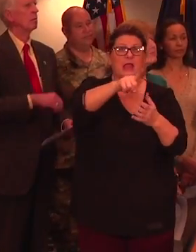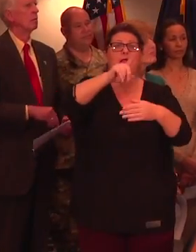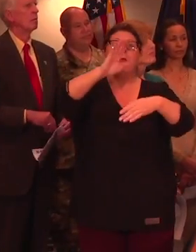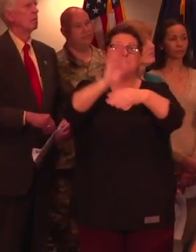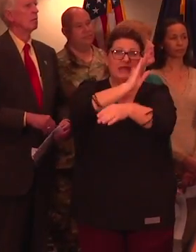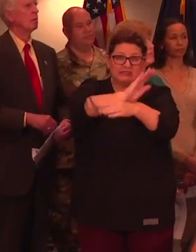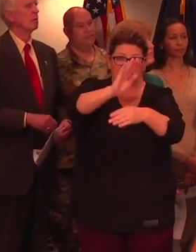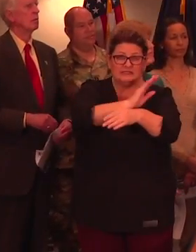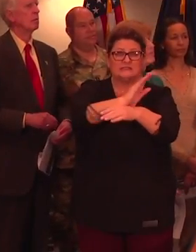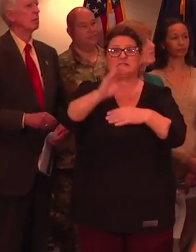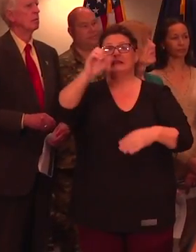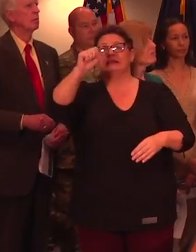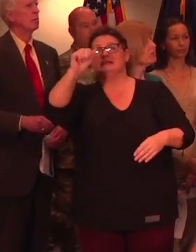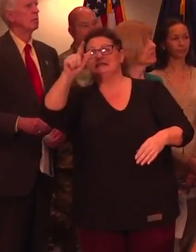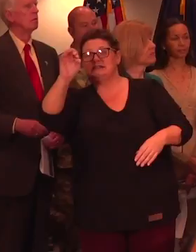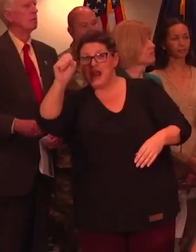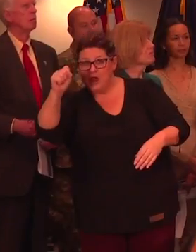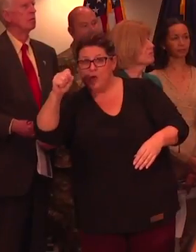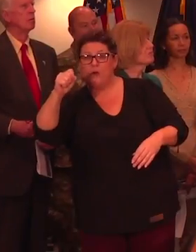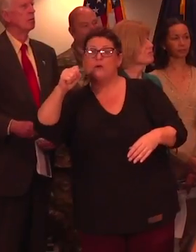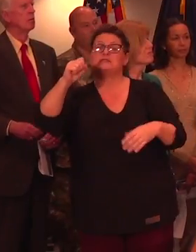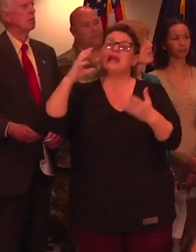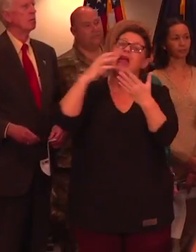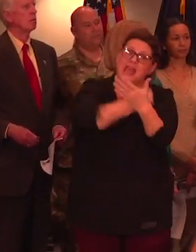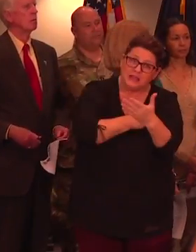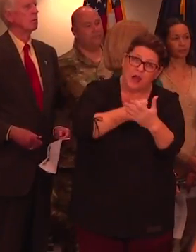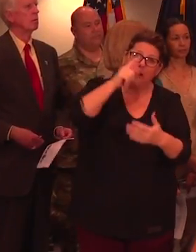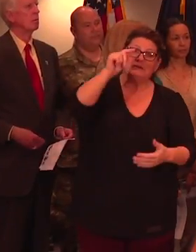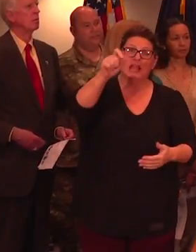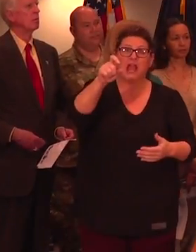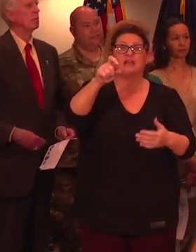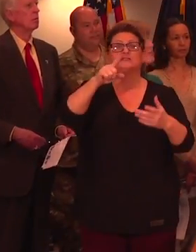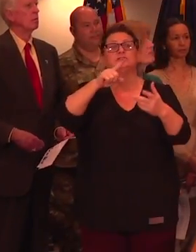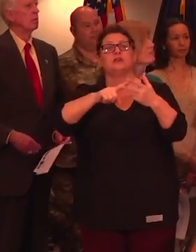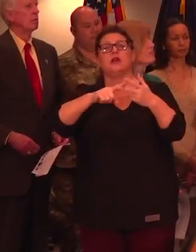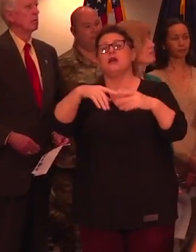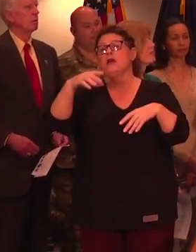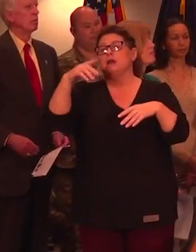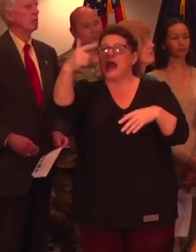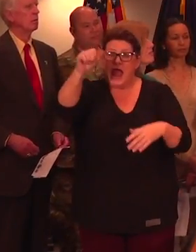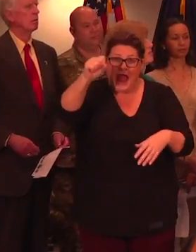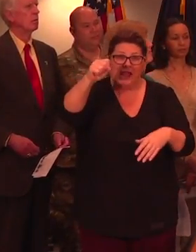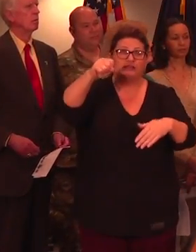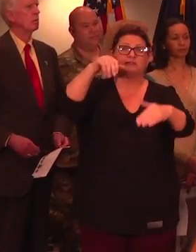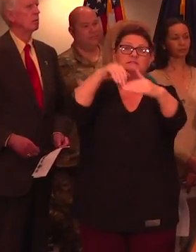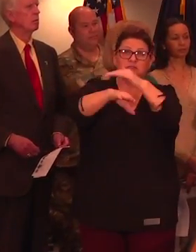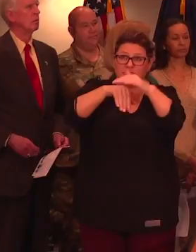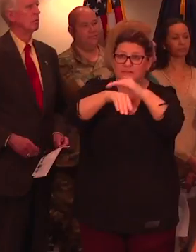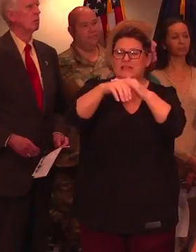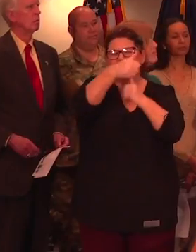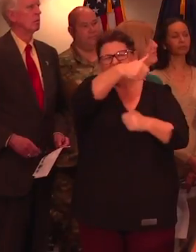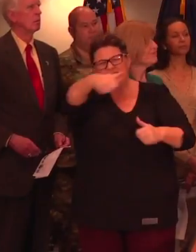taxes, sales taxes for small as well as large businesses, admissions taxes, motor fuel taxes, and any tax